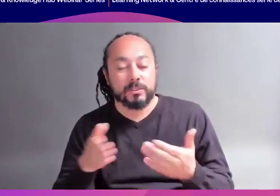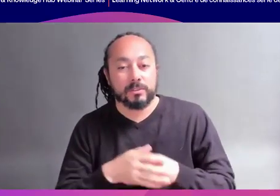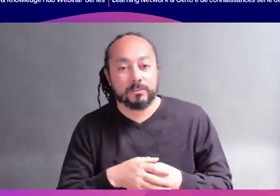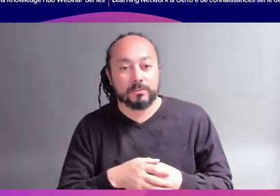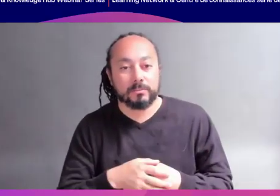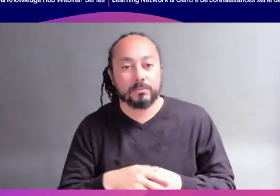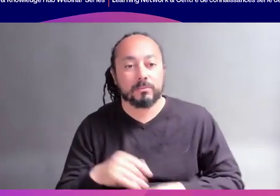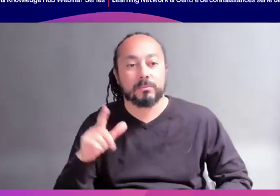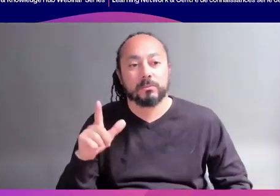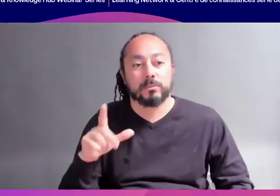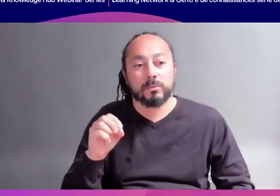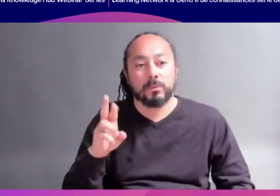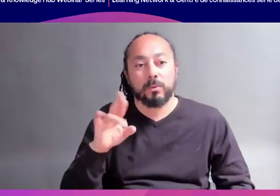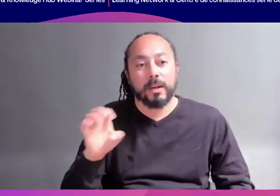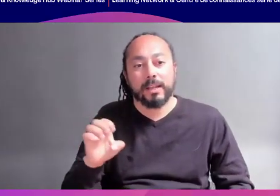I'm sending it to you first